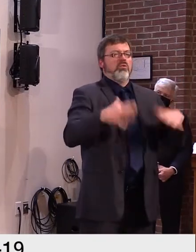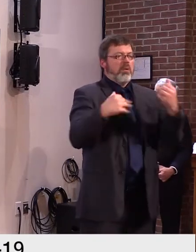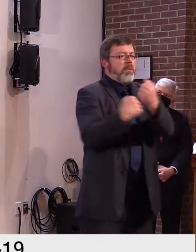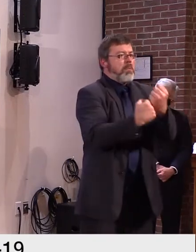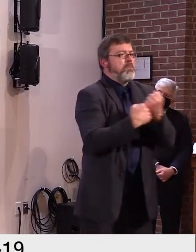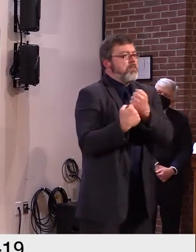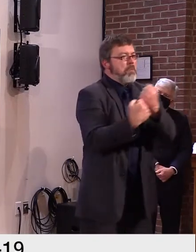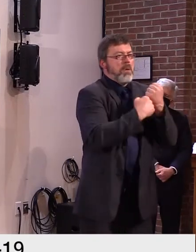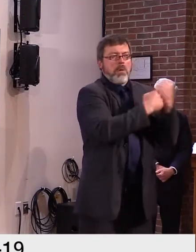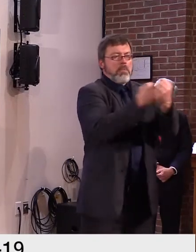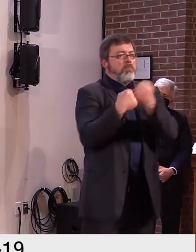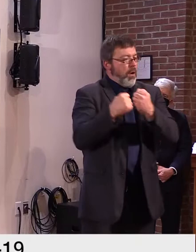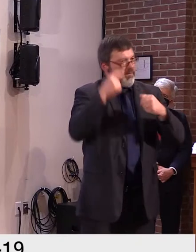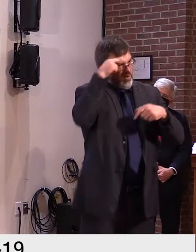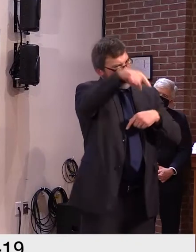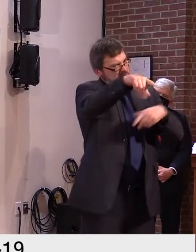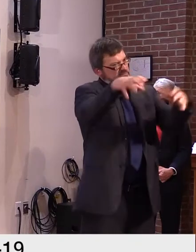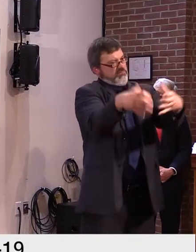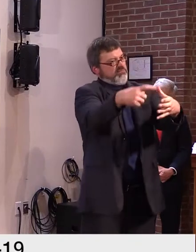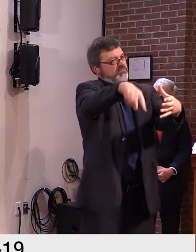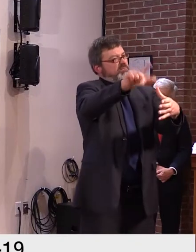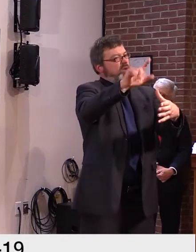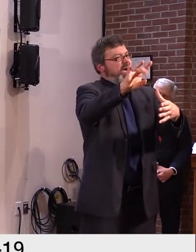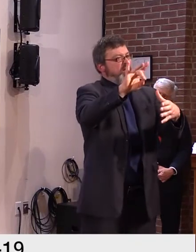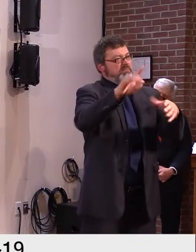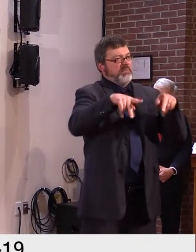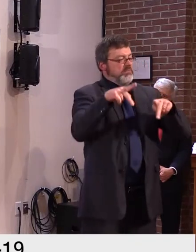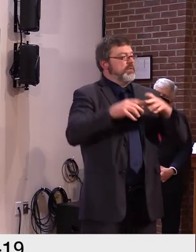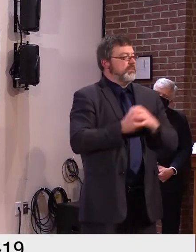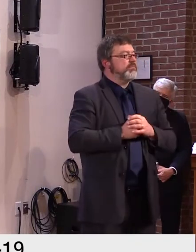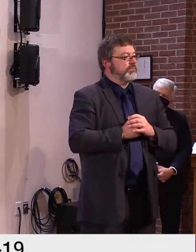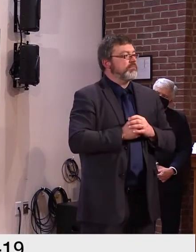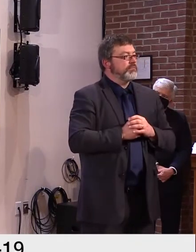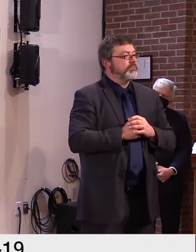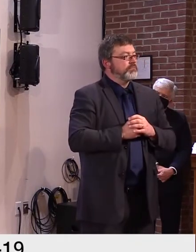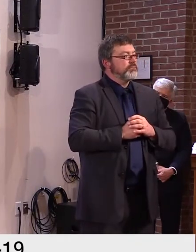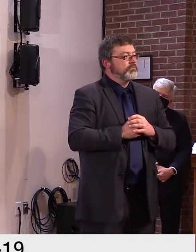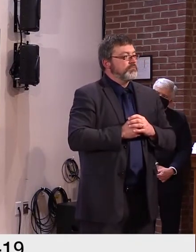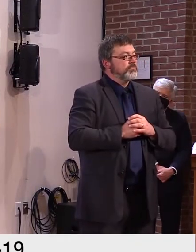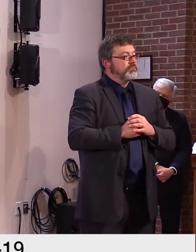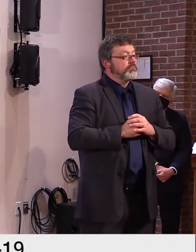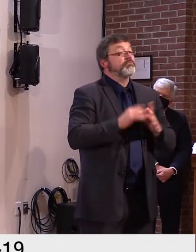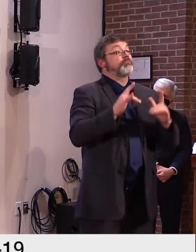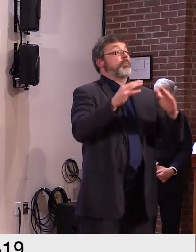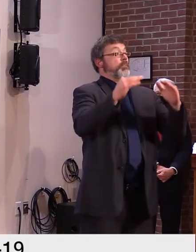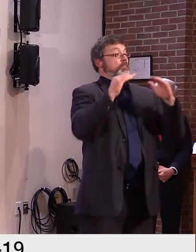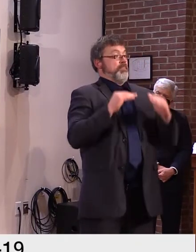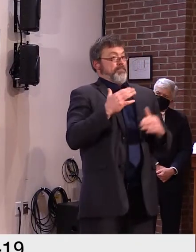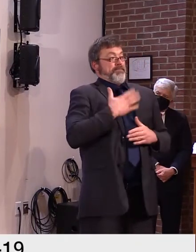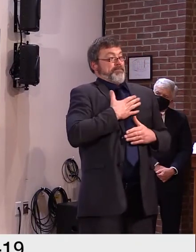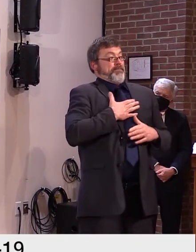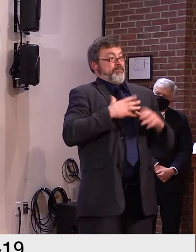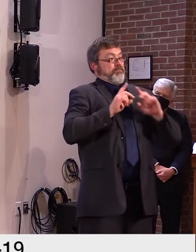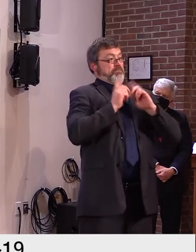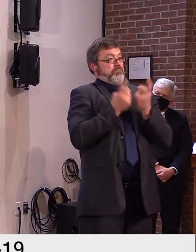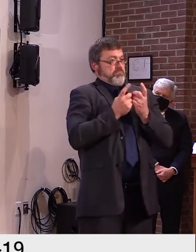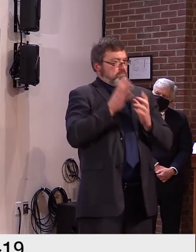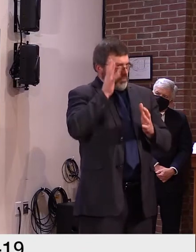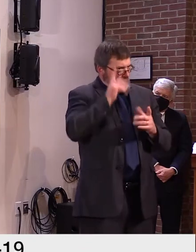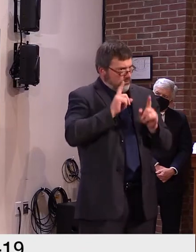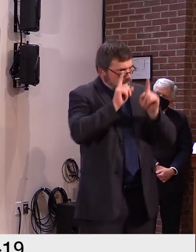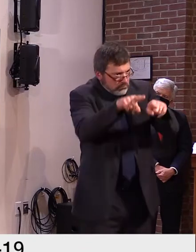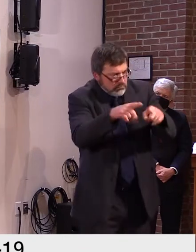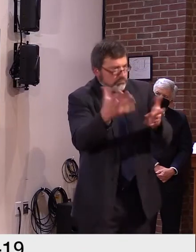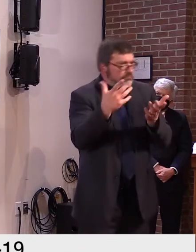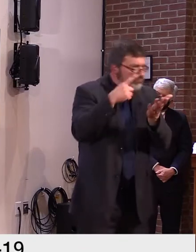Finally, the health department is conducting another round of testing at the Orchard today, and depending on results, the